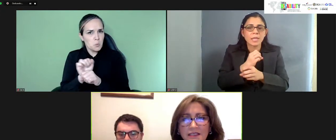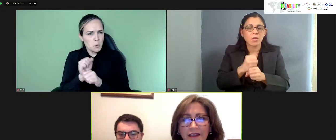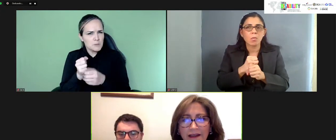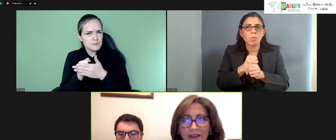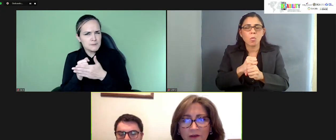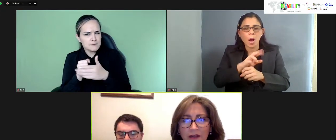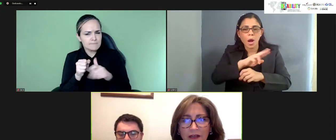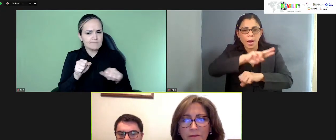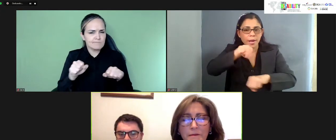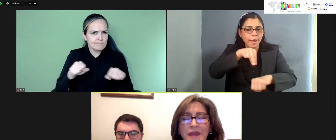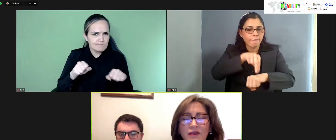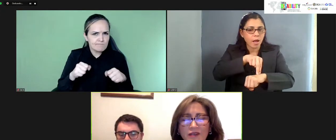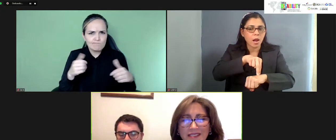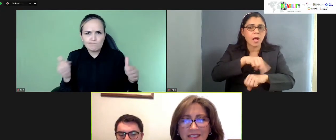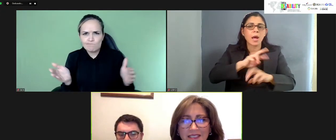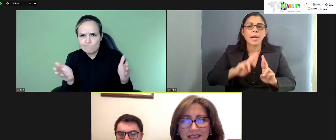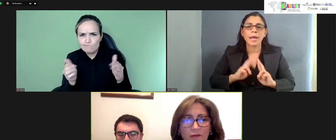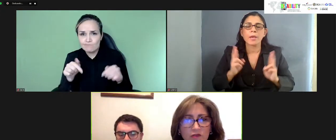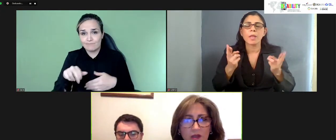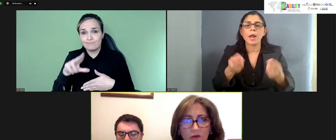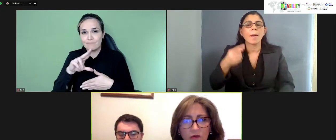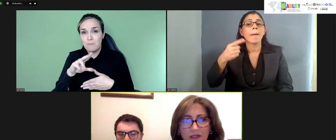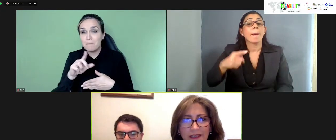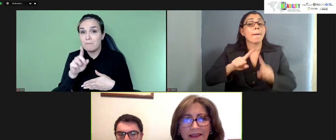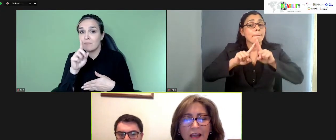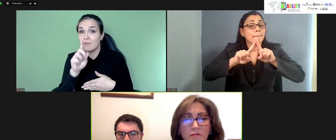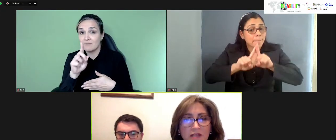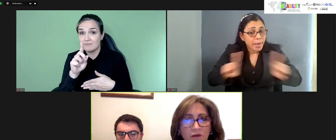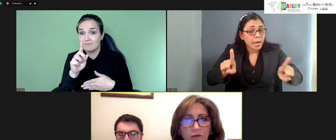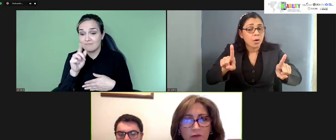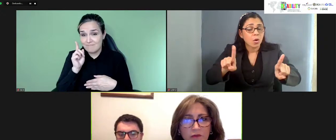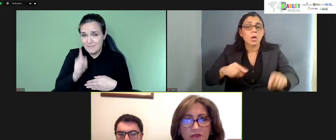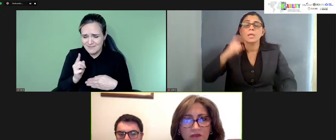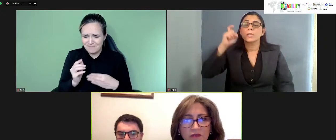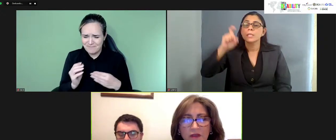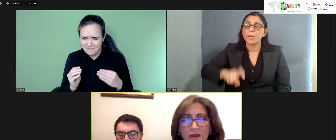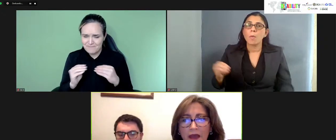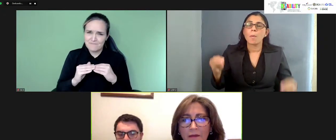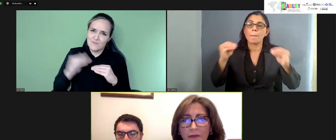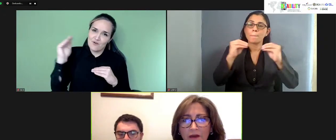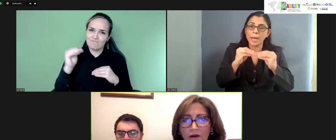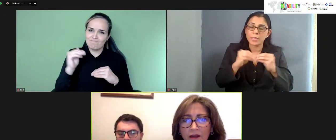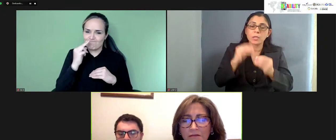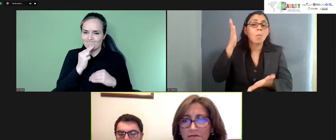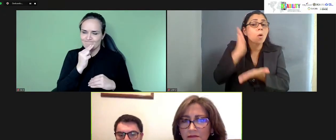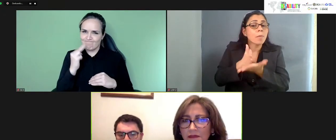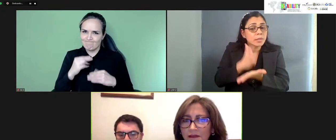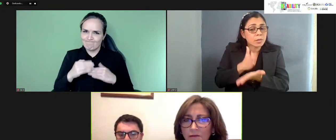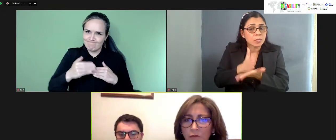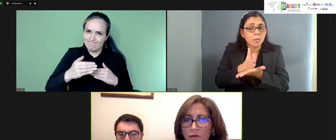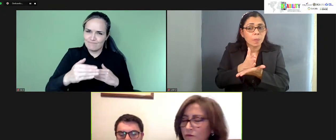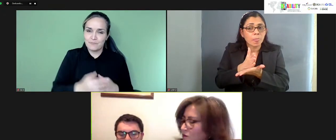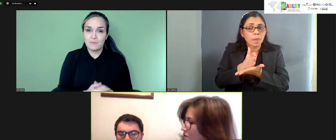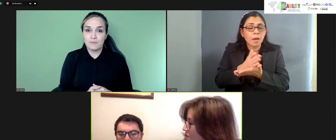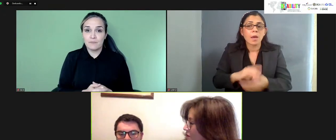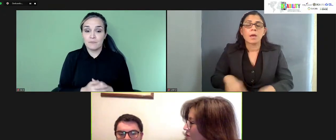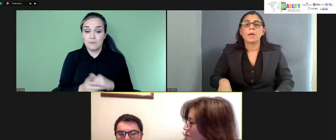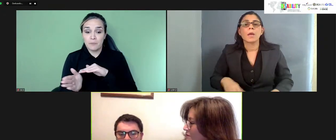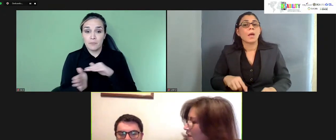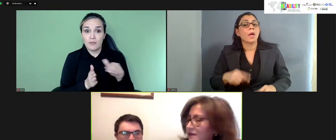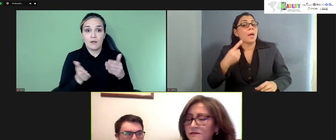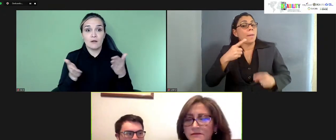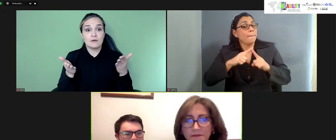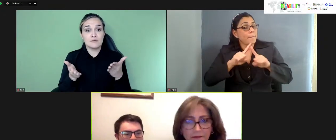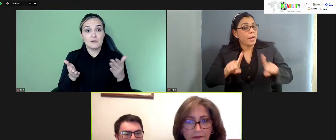lots of efforts carried out originally but we need to generate more commitment and now